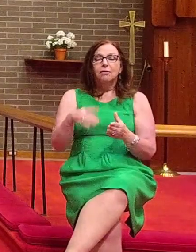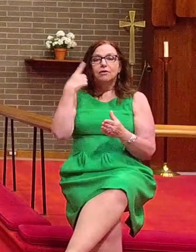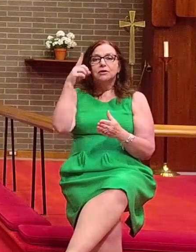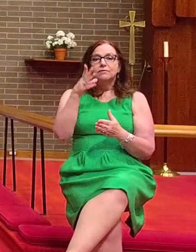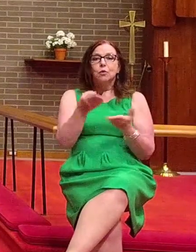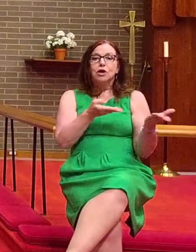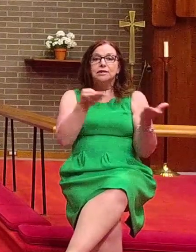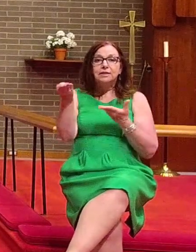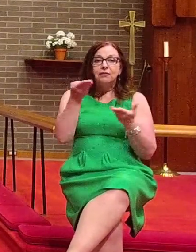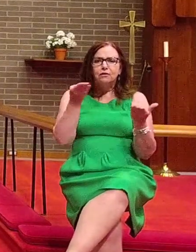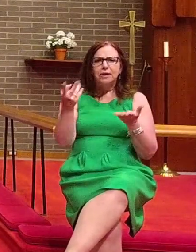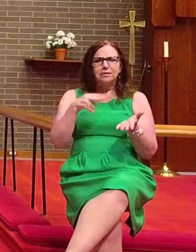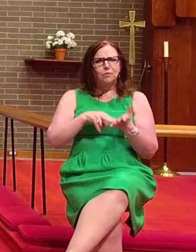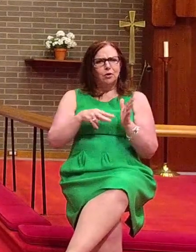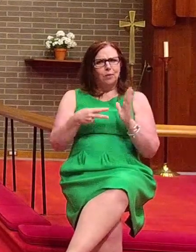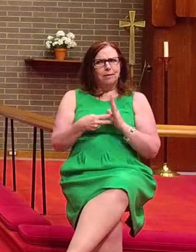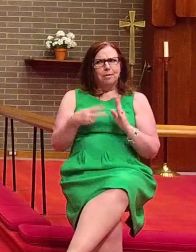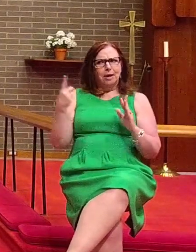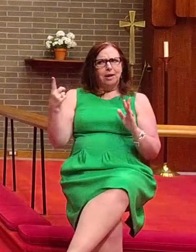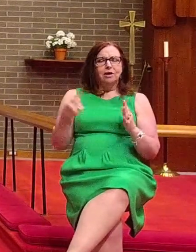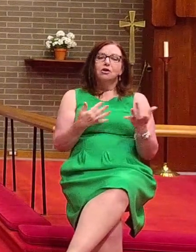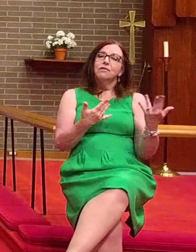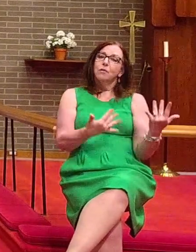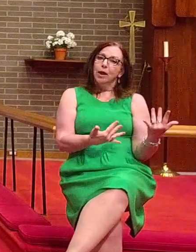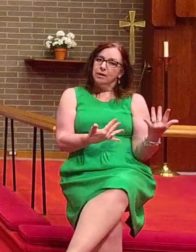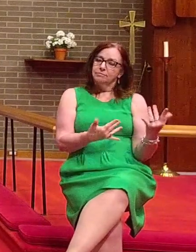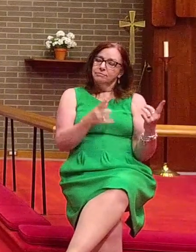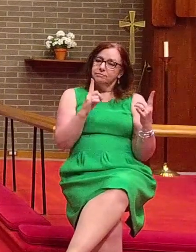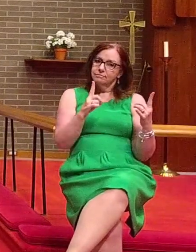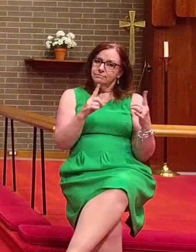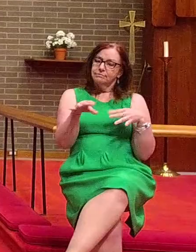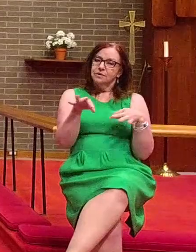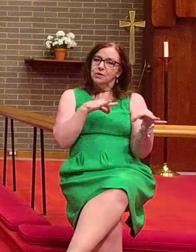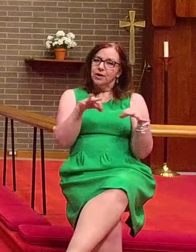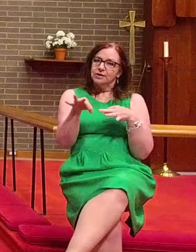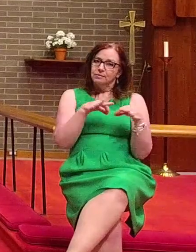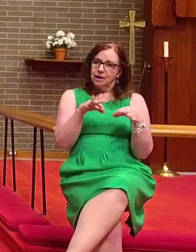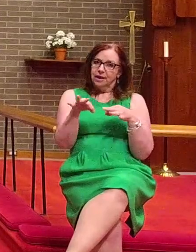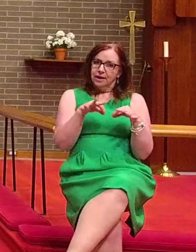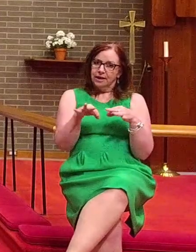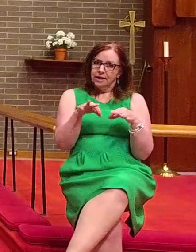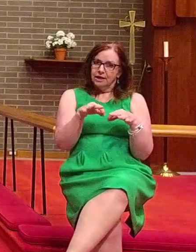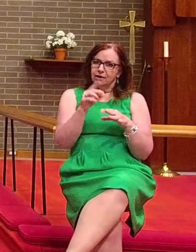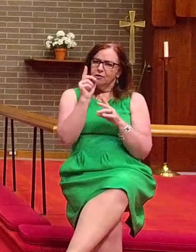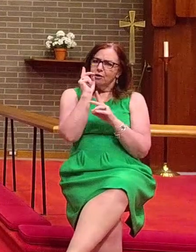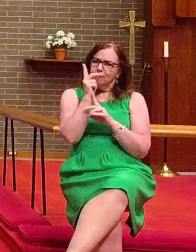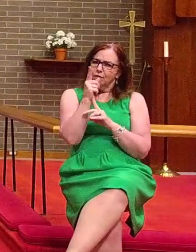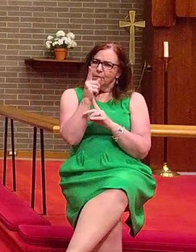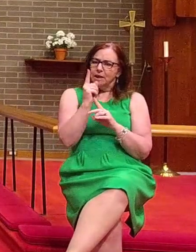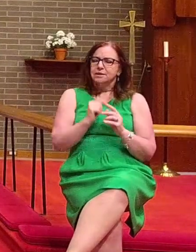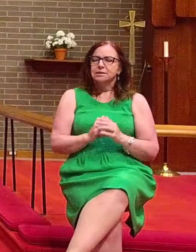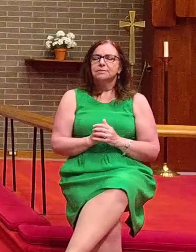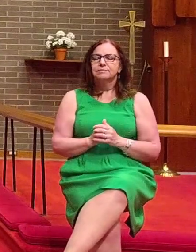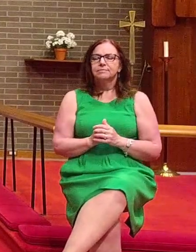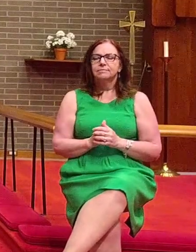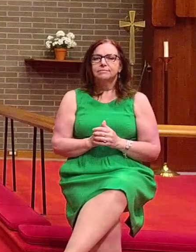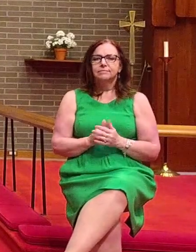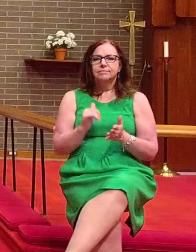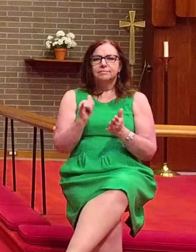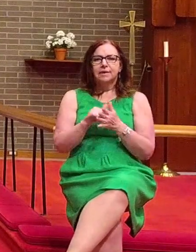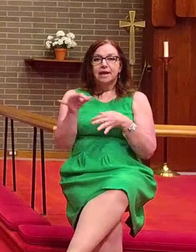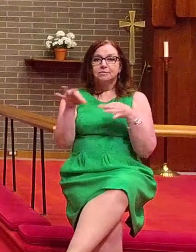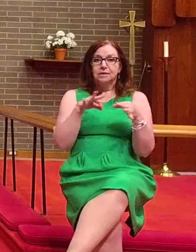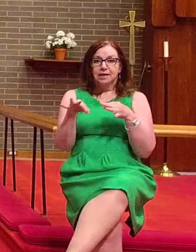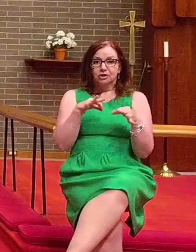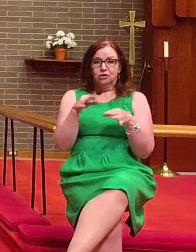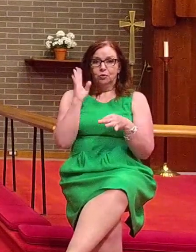mean? Well, you'll have to wait for that explanation for just a few minutes.